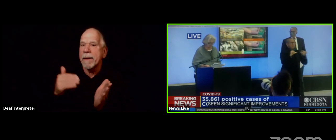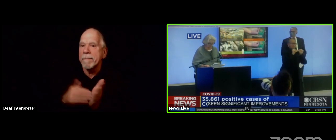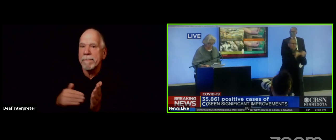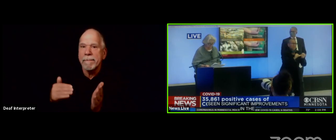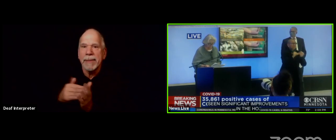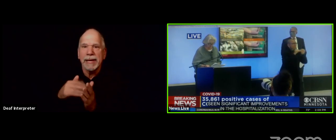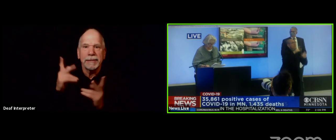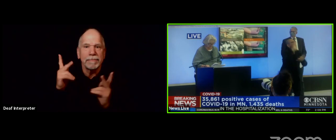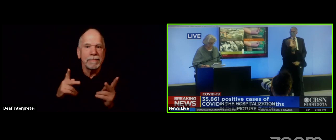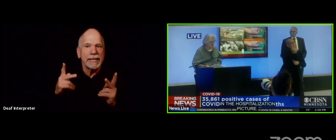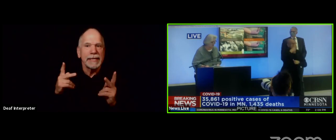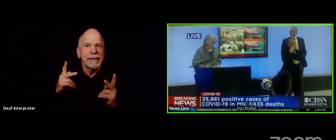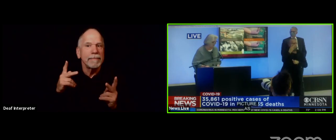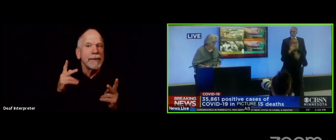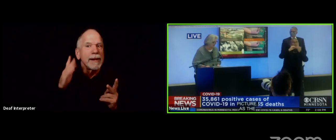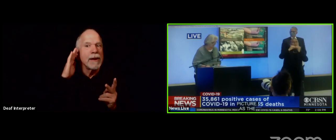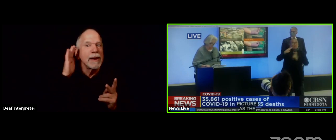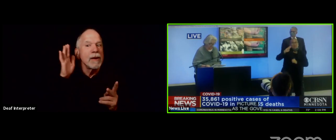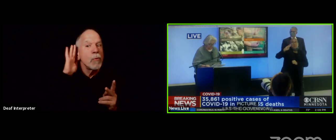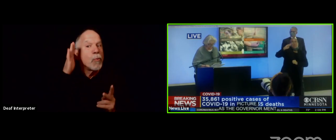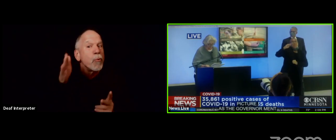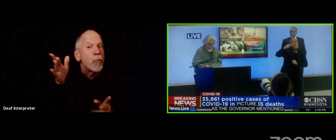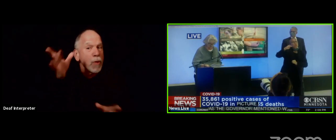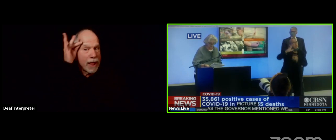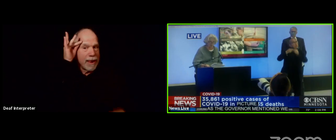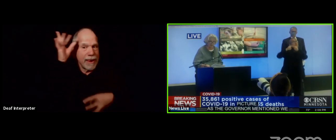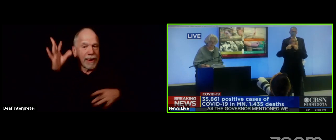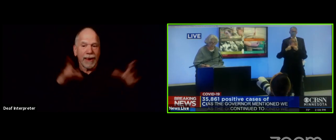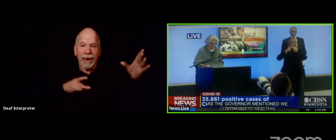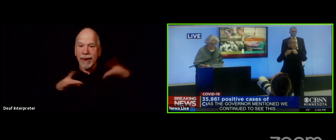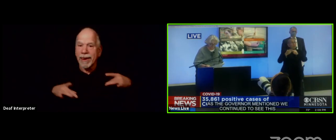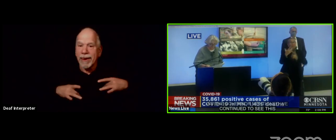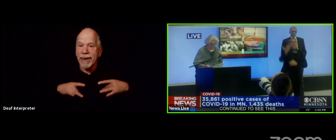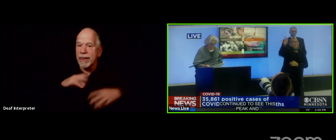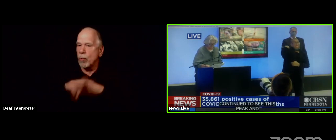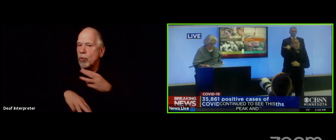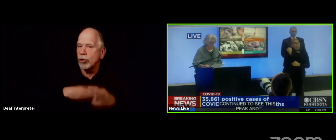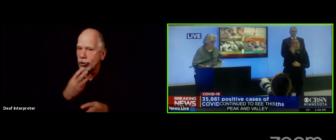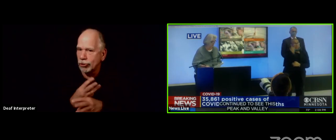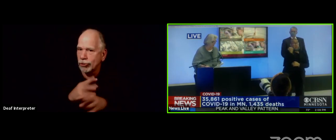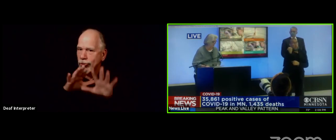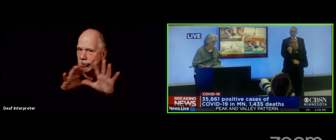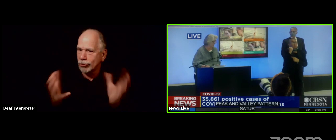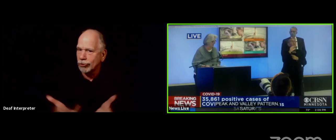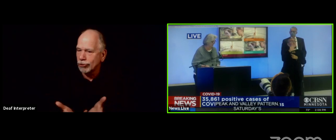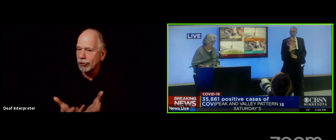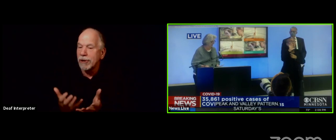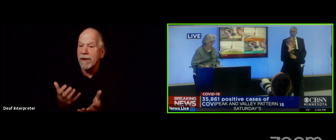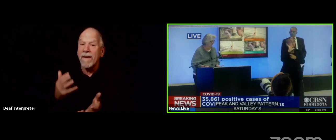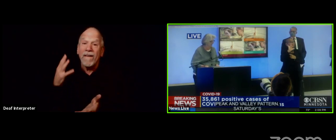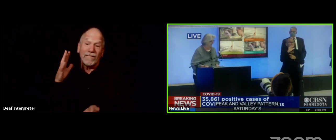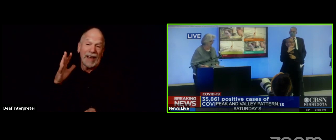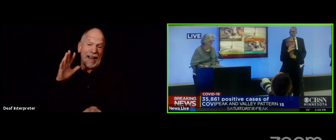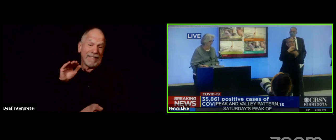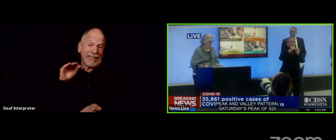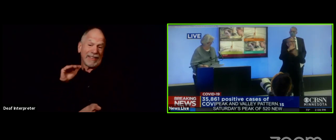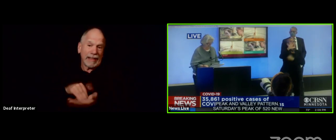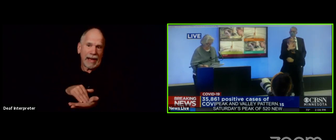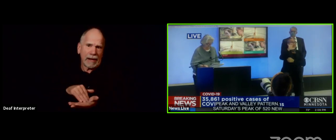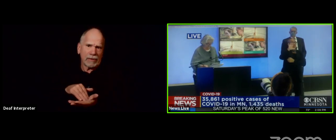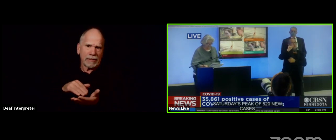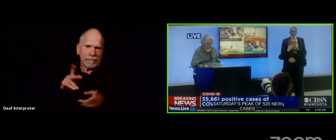pattern. Saturday's peak of 520 new cases was the largest we had seen in some time, the largest